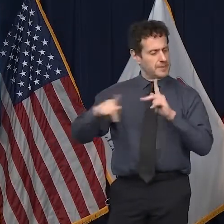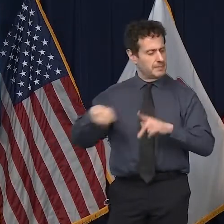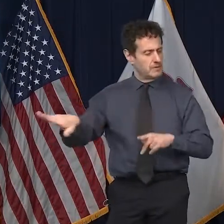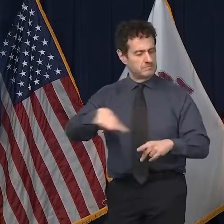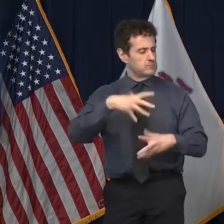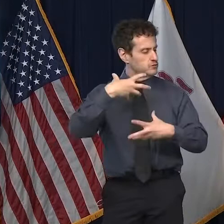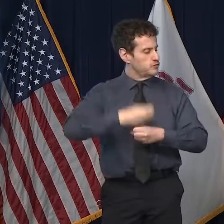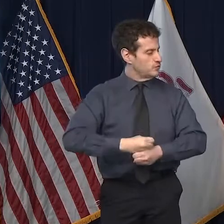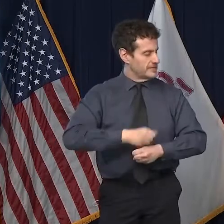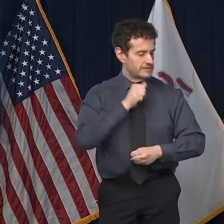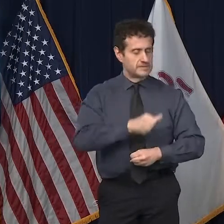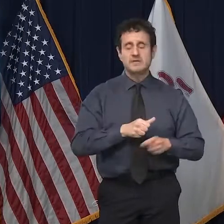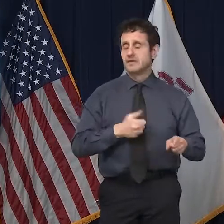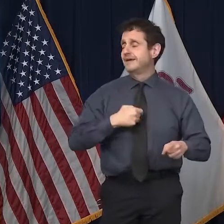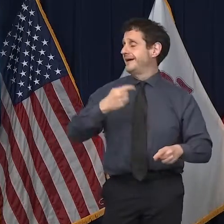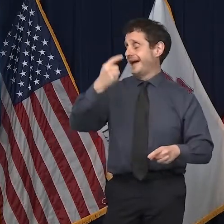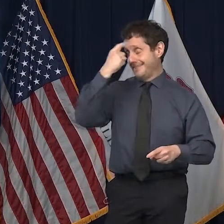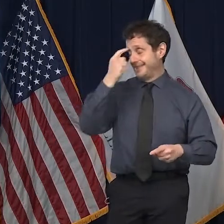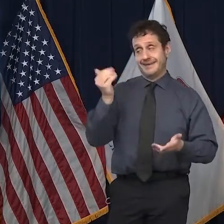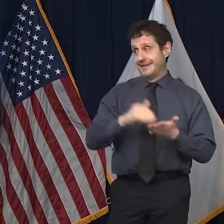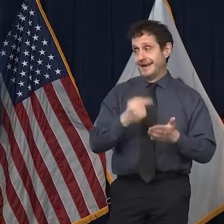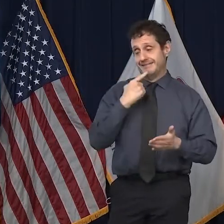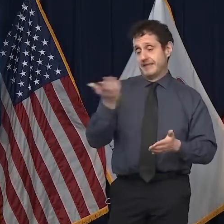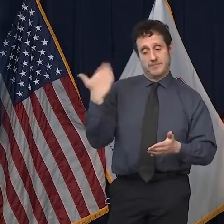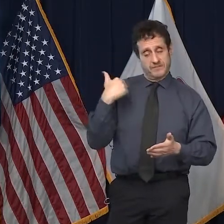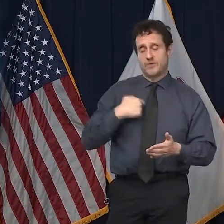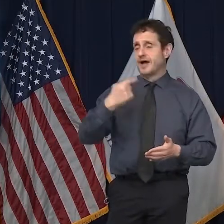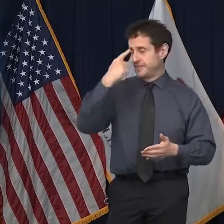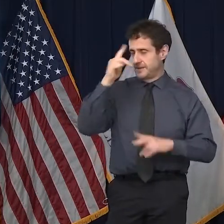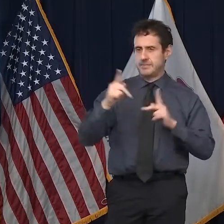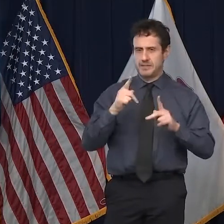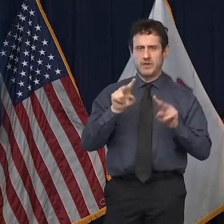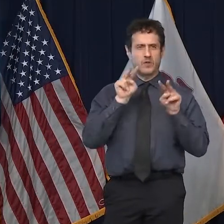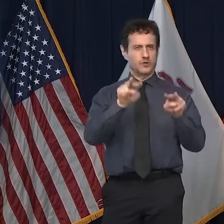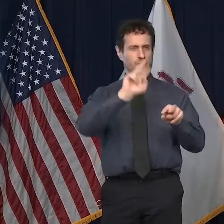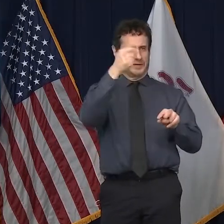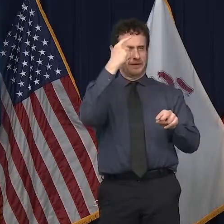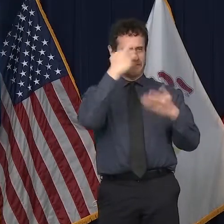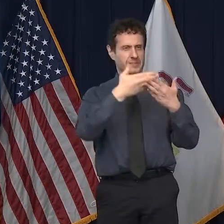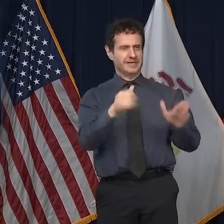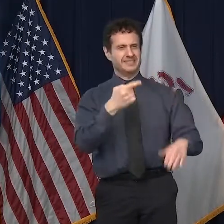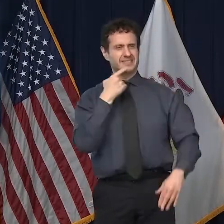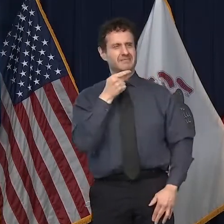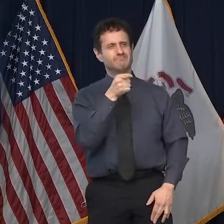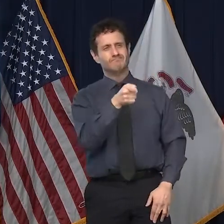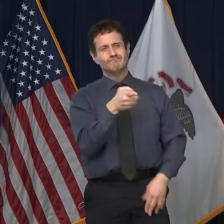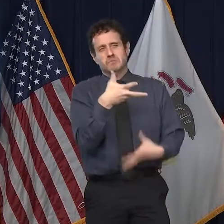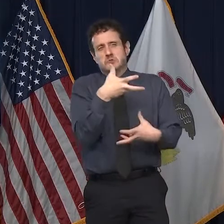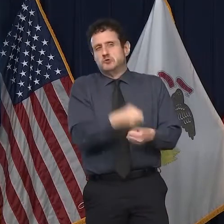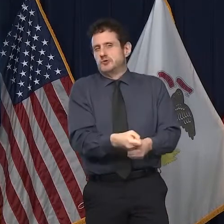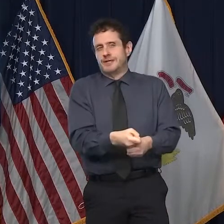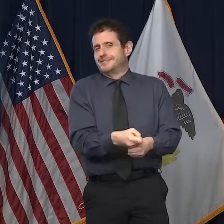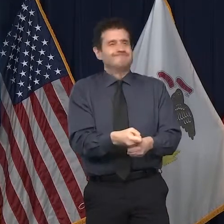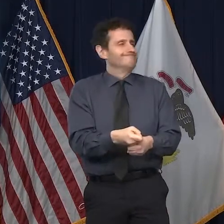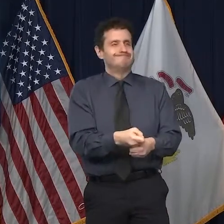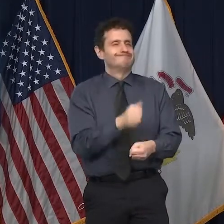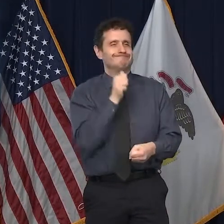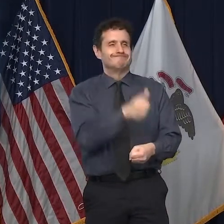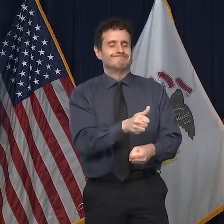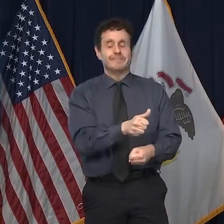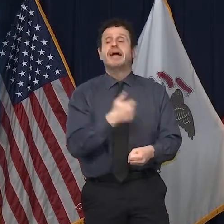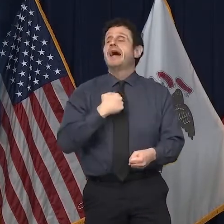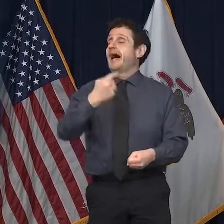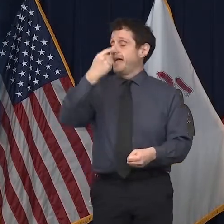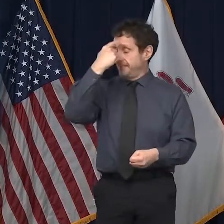there is a significant lack of trust in government in general. And I think there are things that we